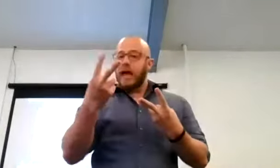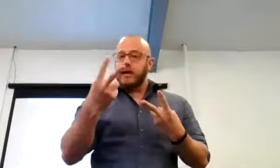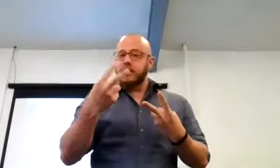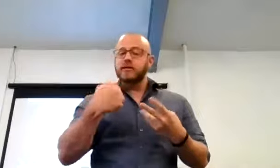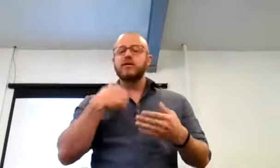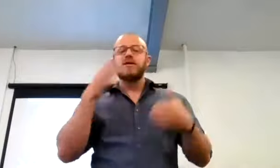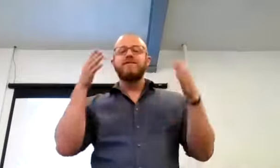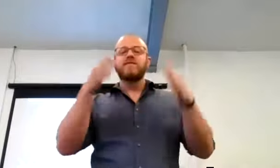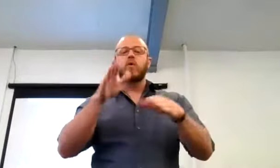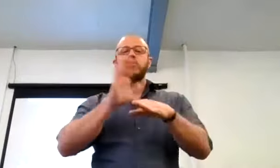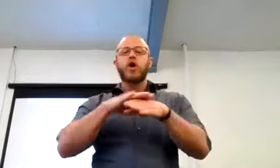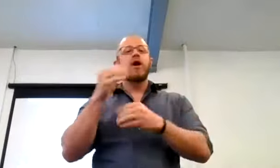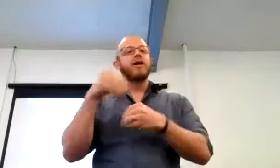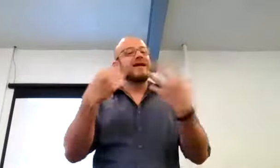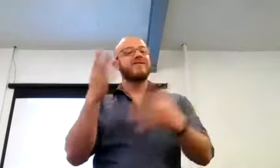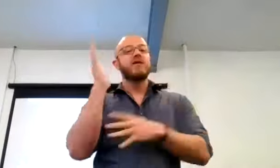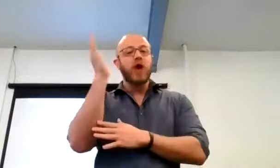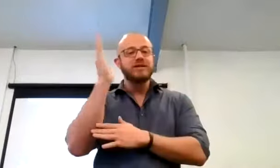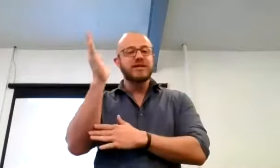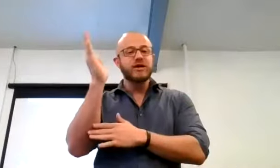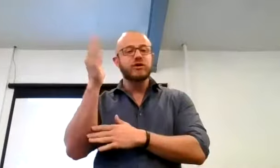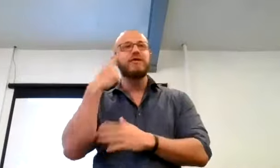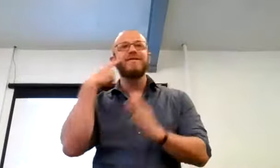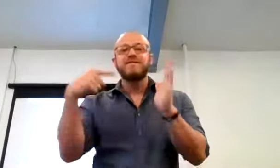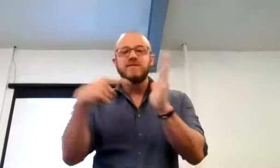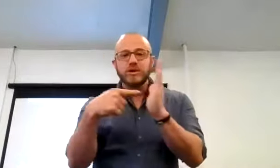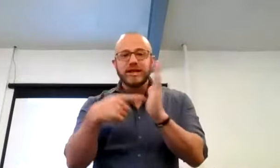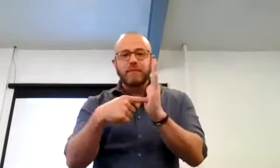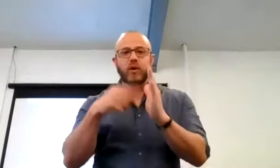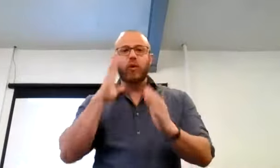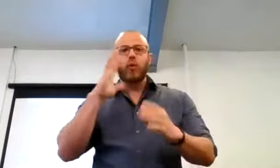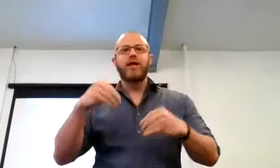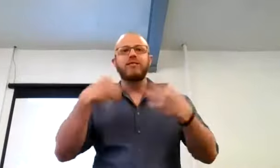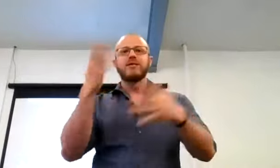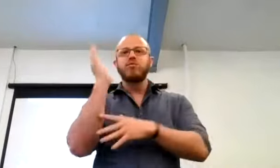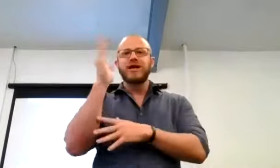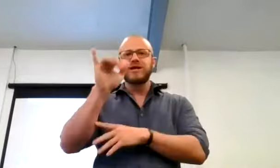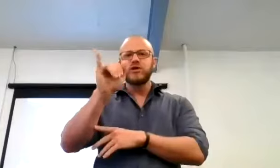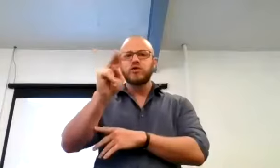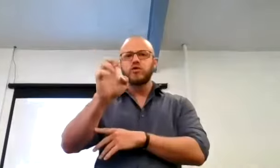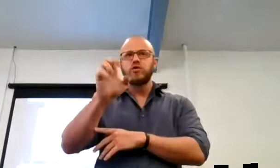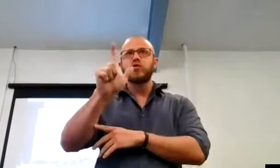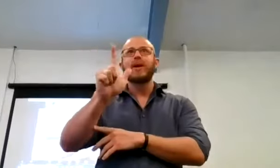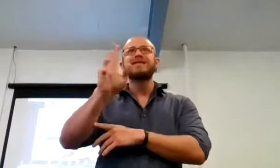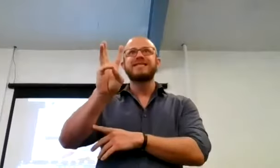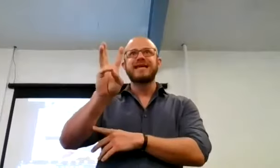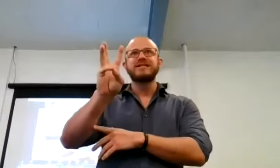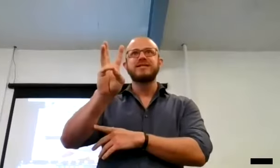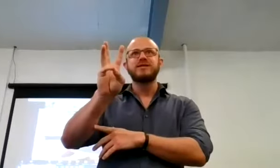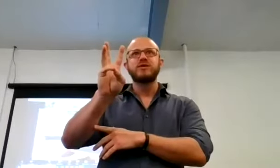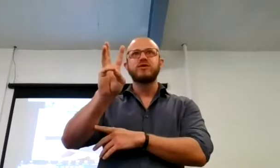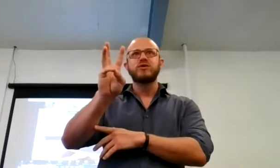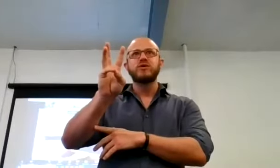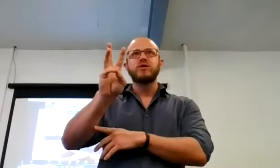disaster may happen. And secondly, I focus on presentations, providing presentations as far as when it comes to